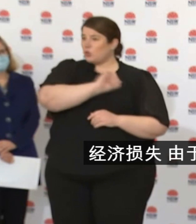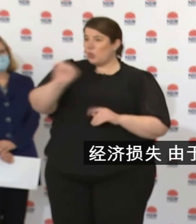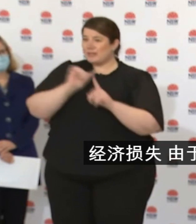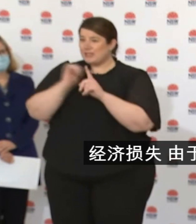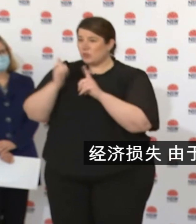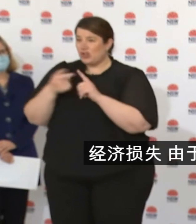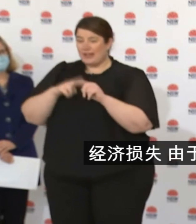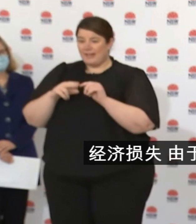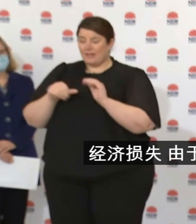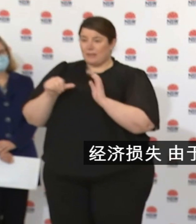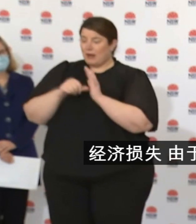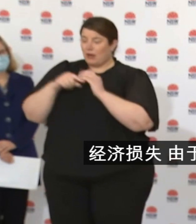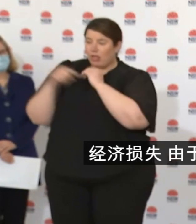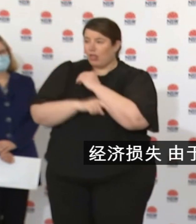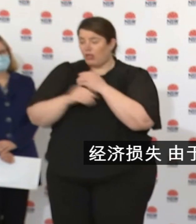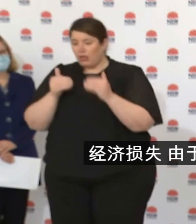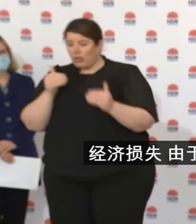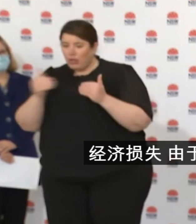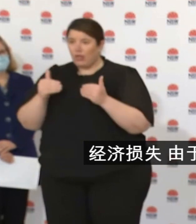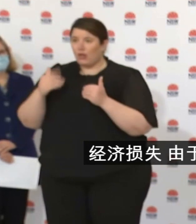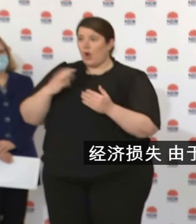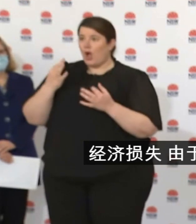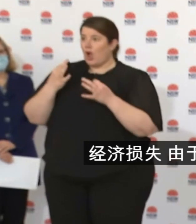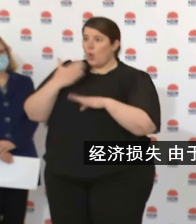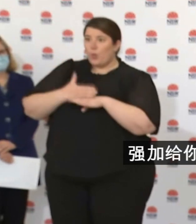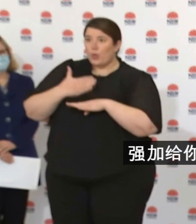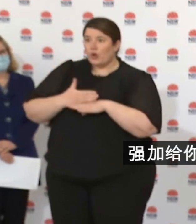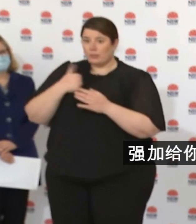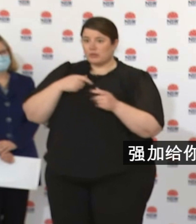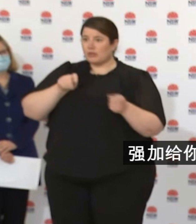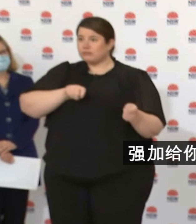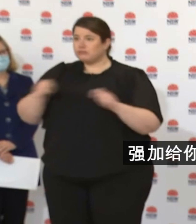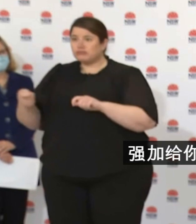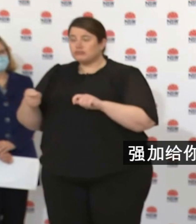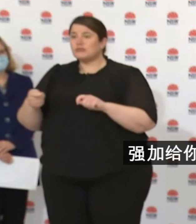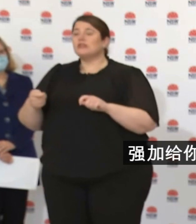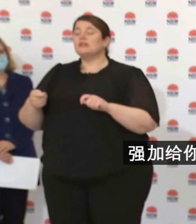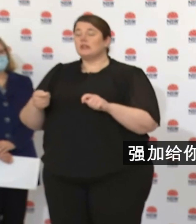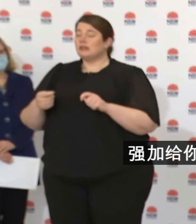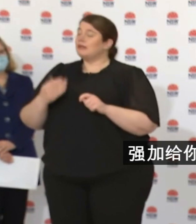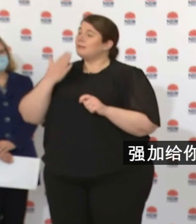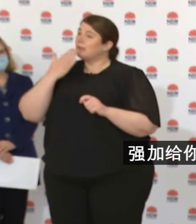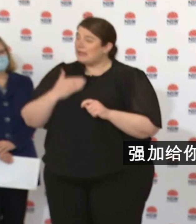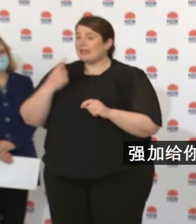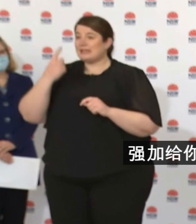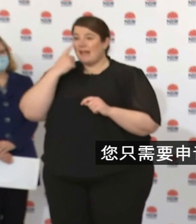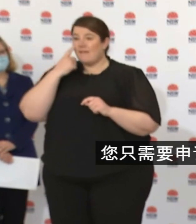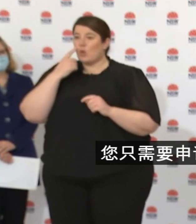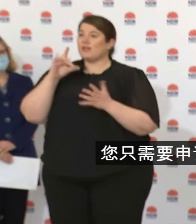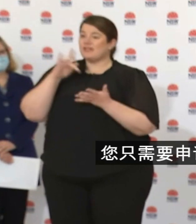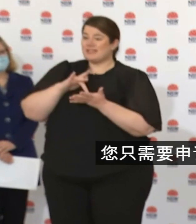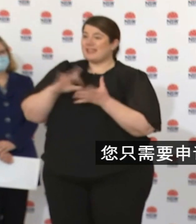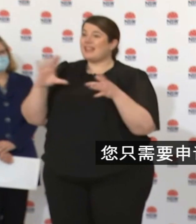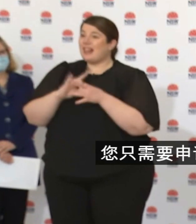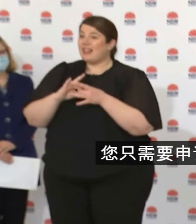experienced financial loss, financial hardship because of the lockdown that we have imposed on you, please go to Services Australia for